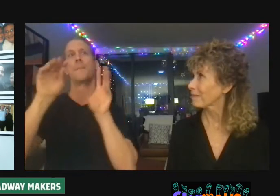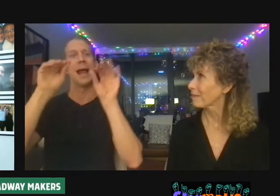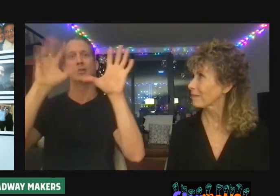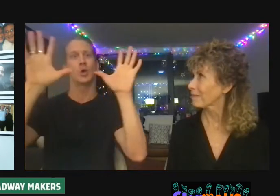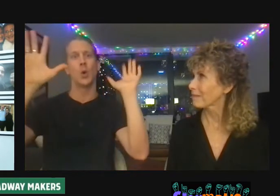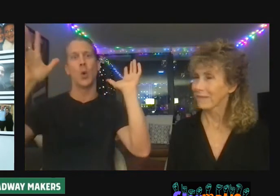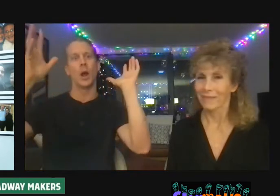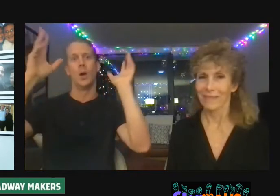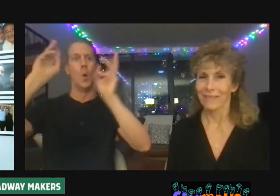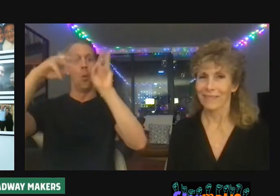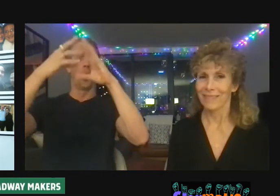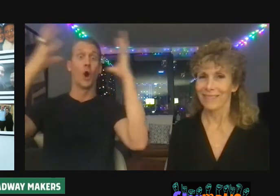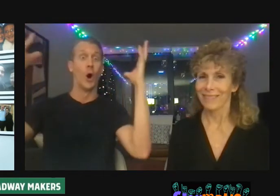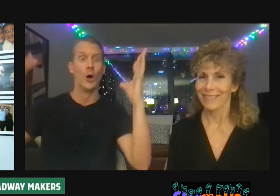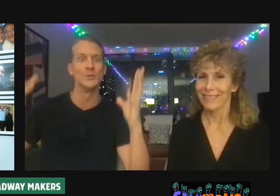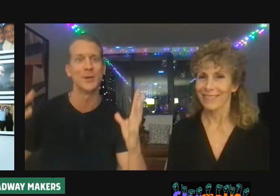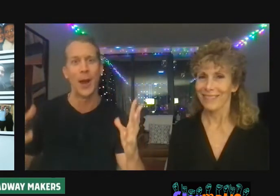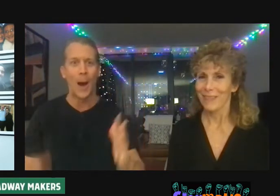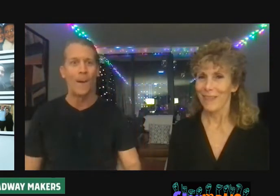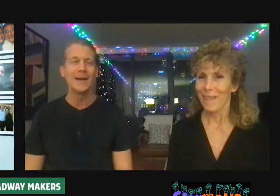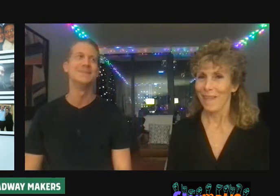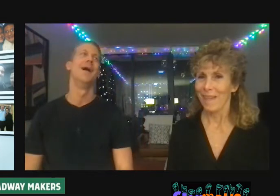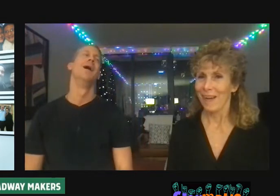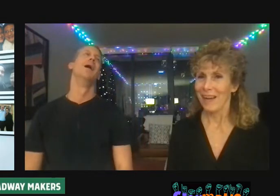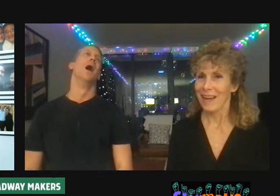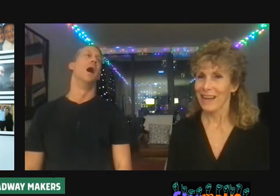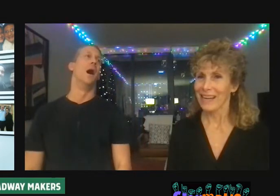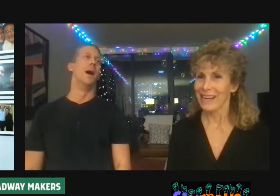to a magical world, you know.